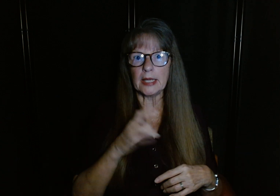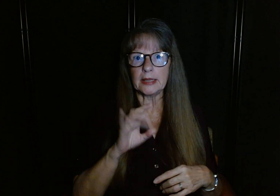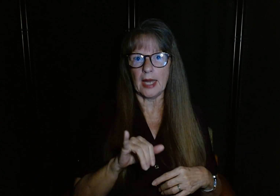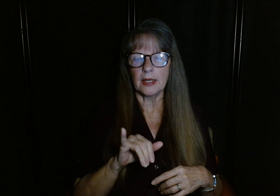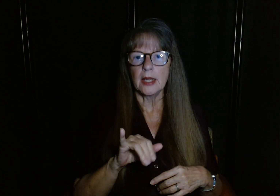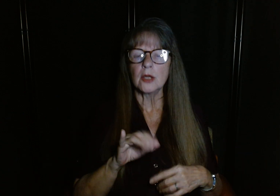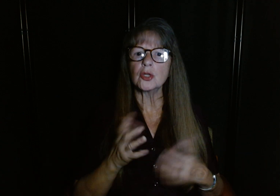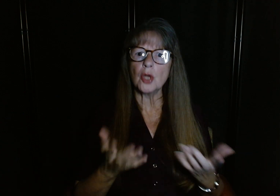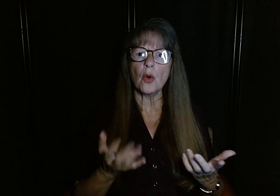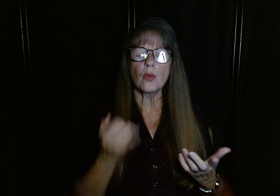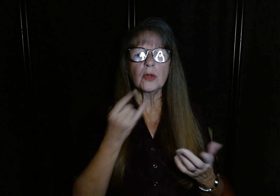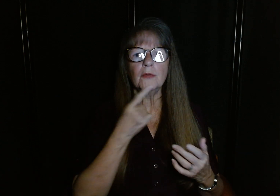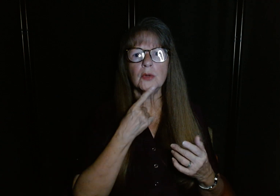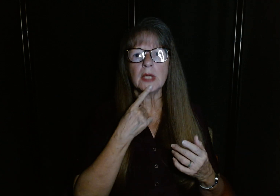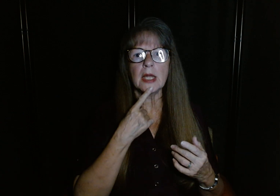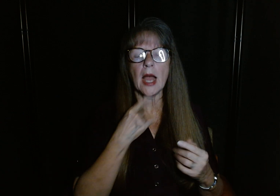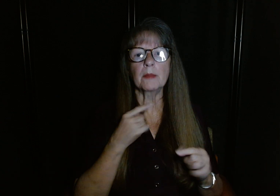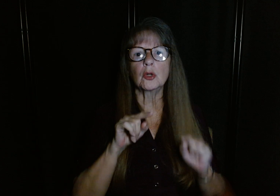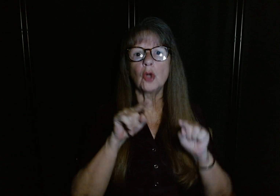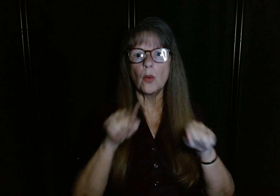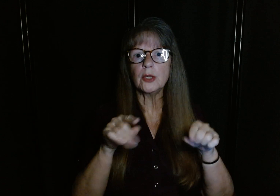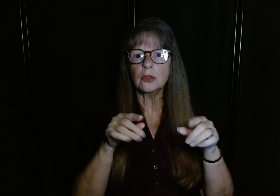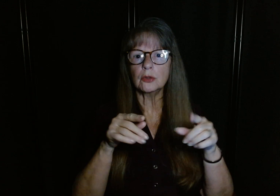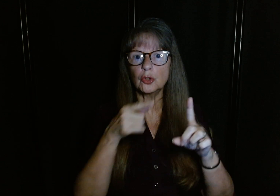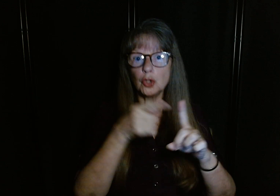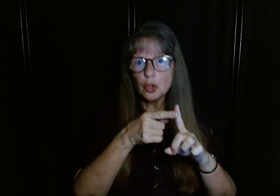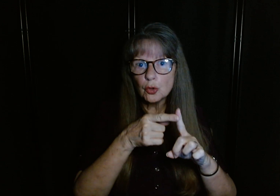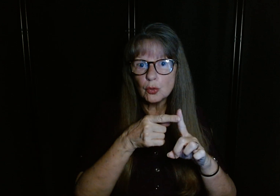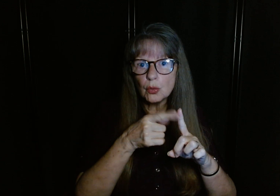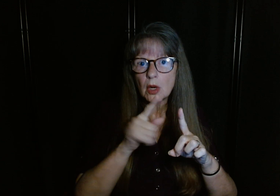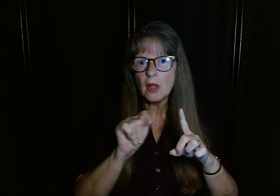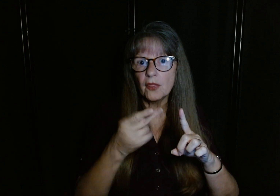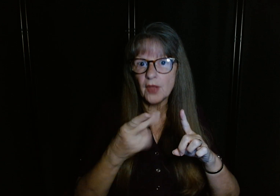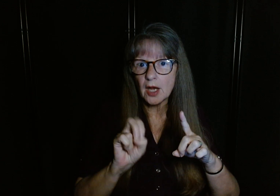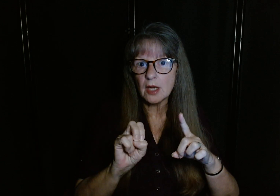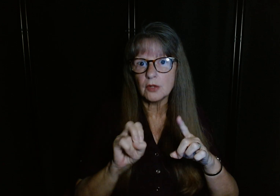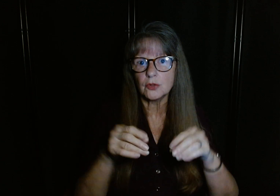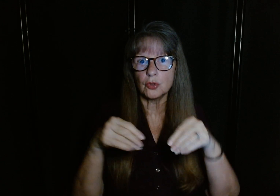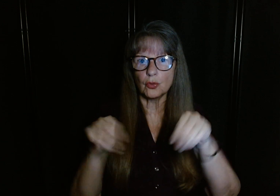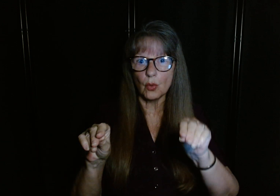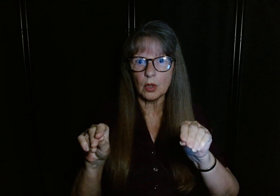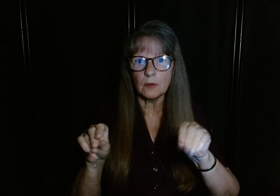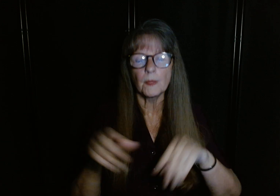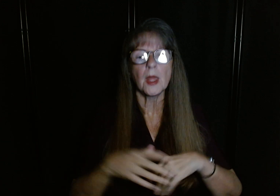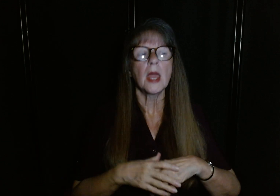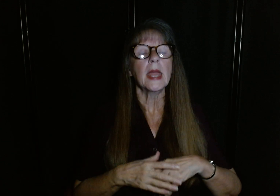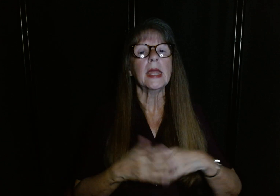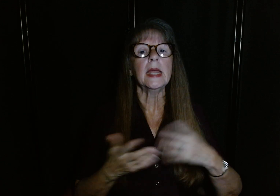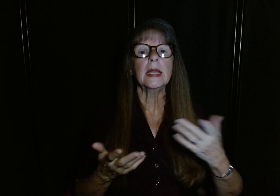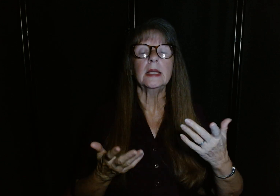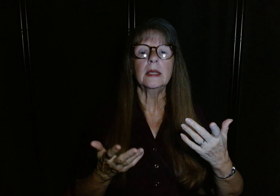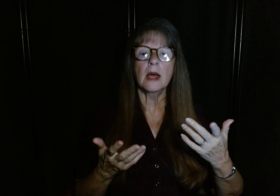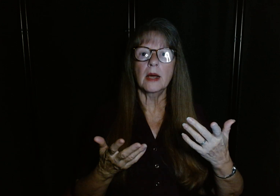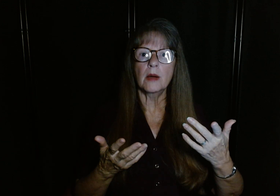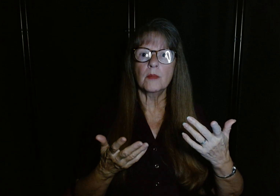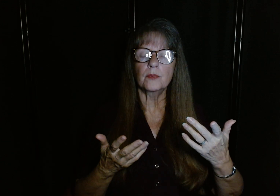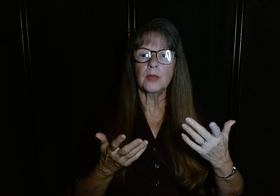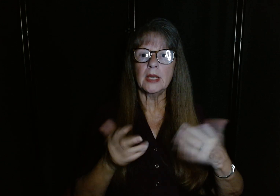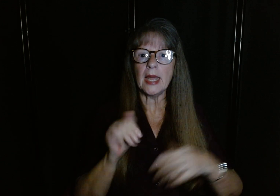that. So if you say, I'm going to the store, and in